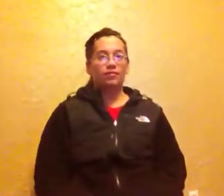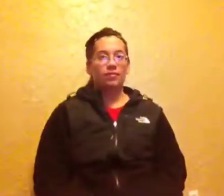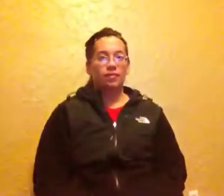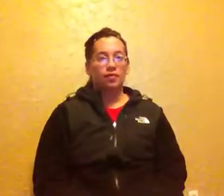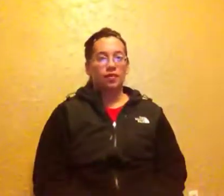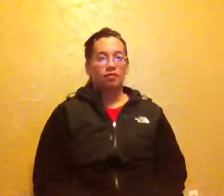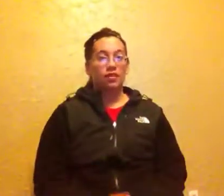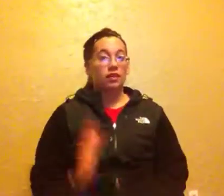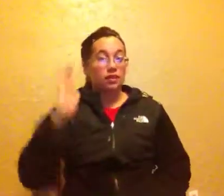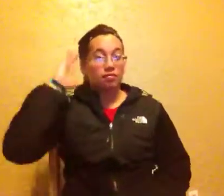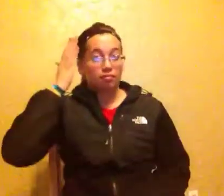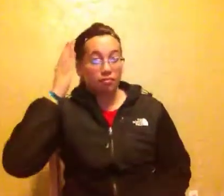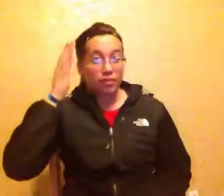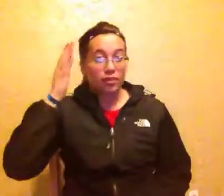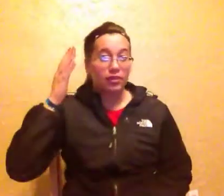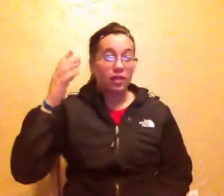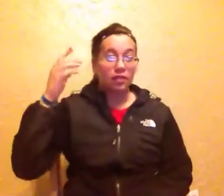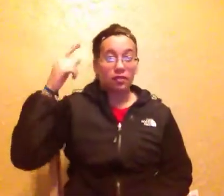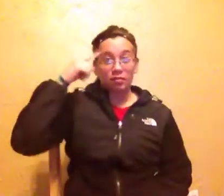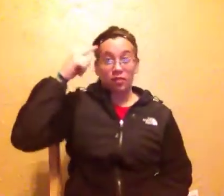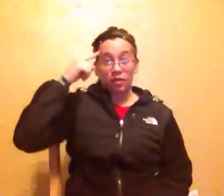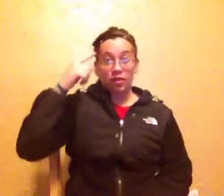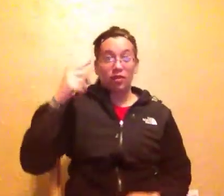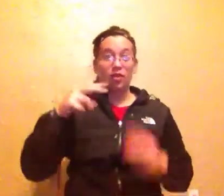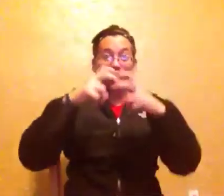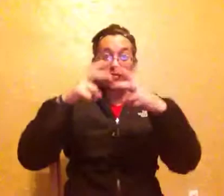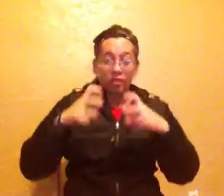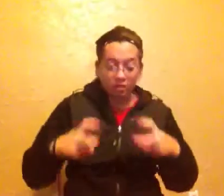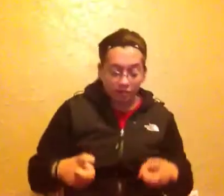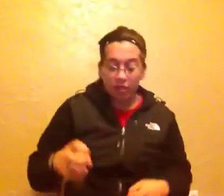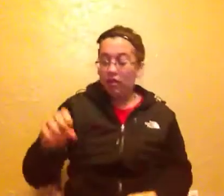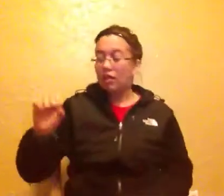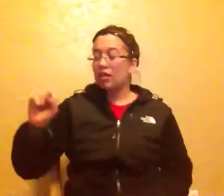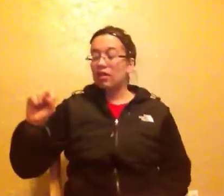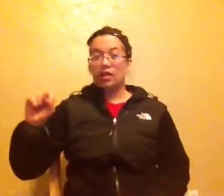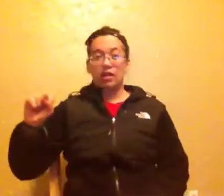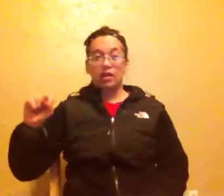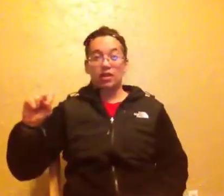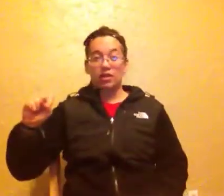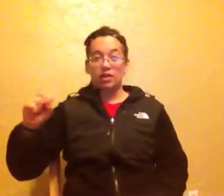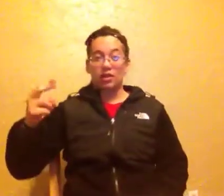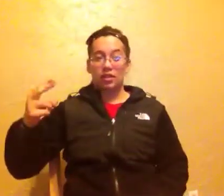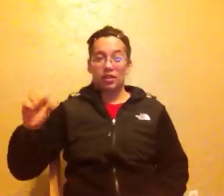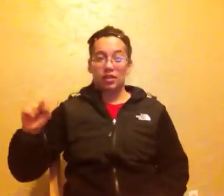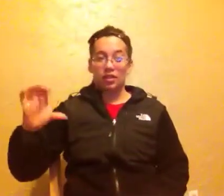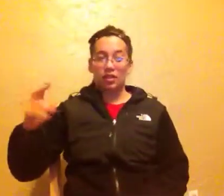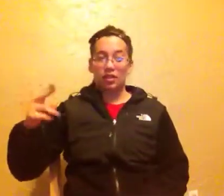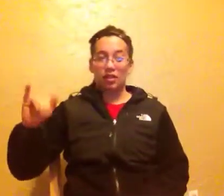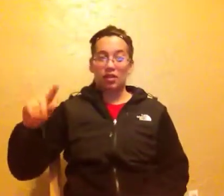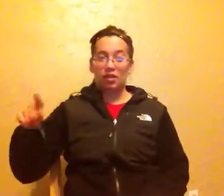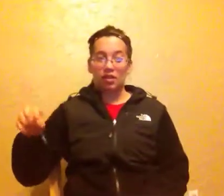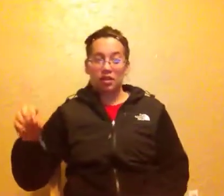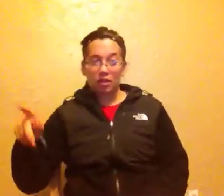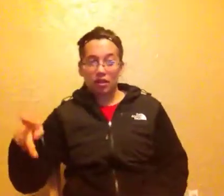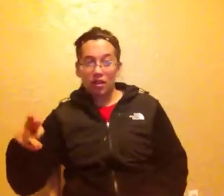Like many other psychiatric illnesses, schizophrenia is often misunderstood because it can look different depending on how extreme the